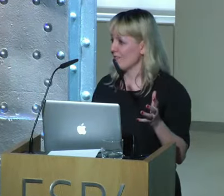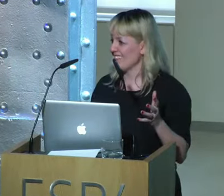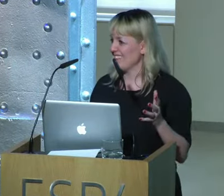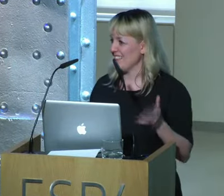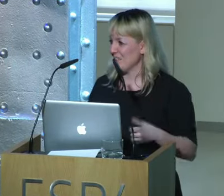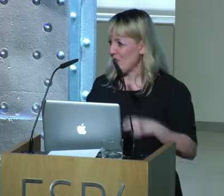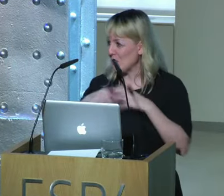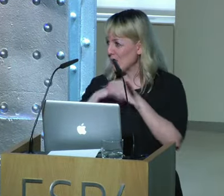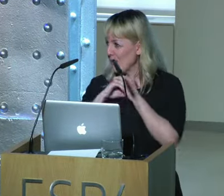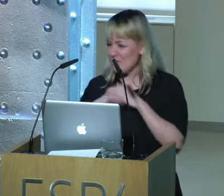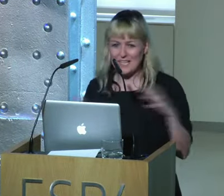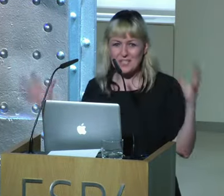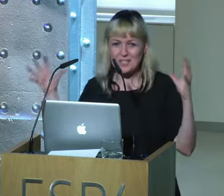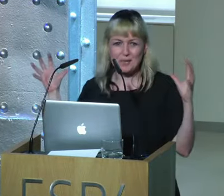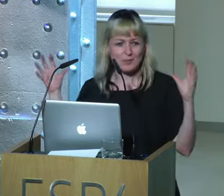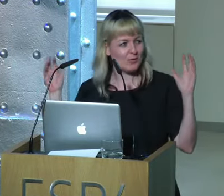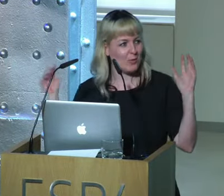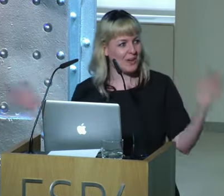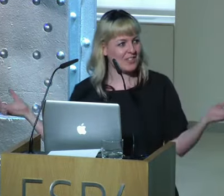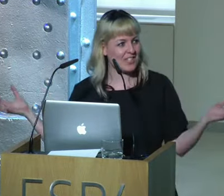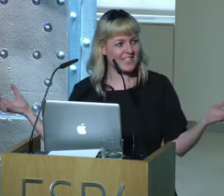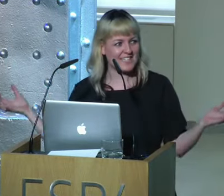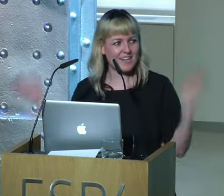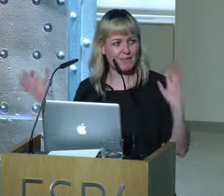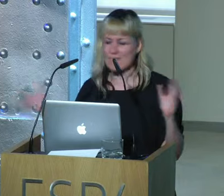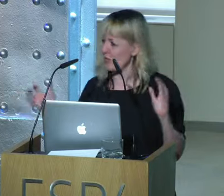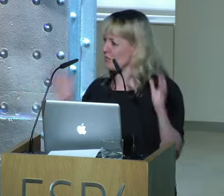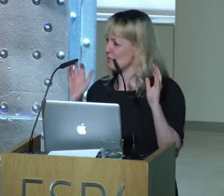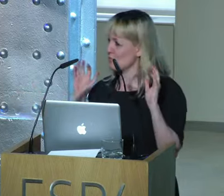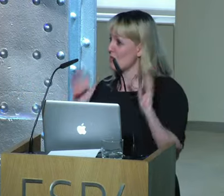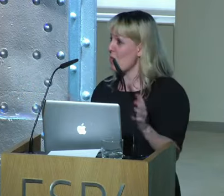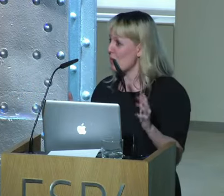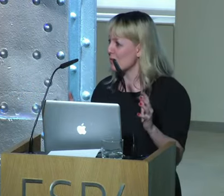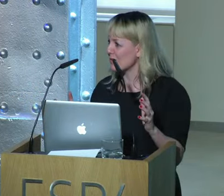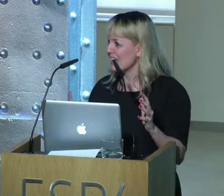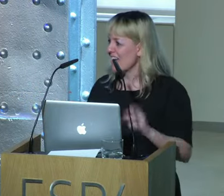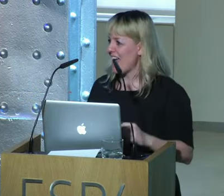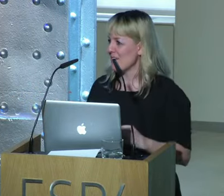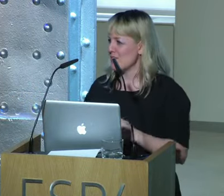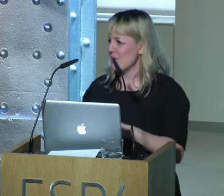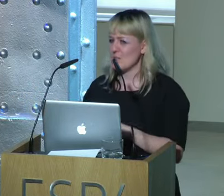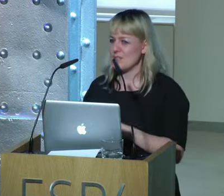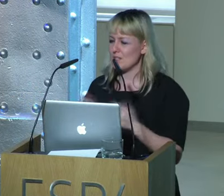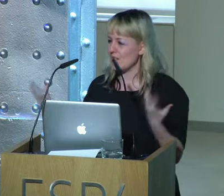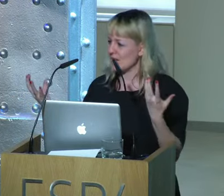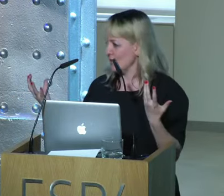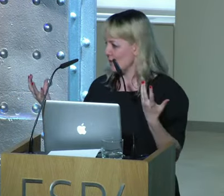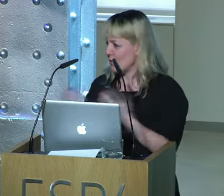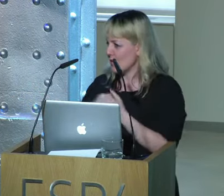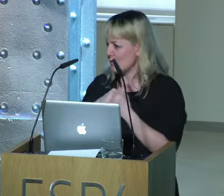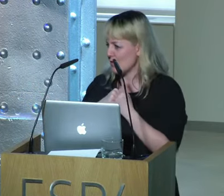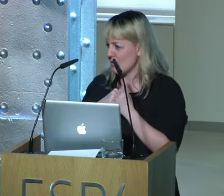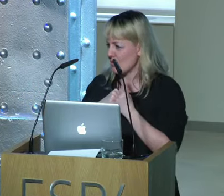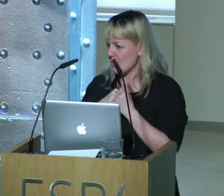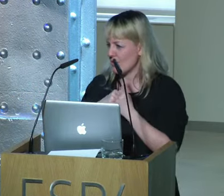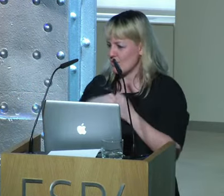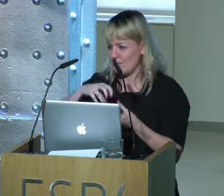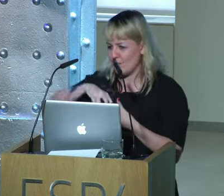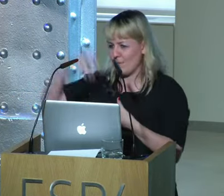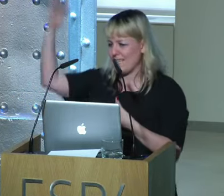off. You know, all of the relationships, all of the questions, everything was resolved, and so it was, you know, difficult